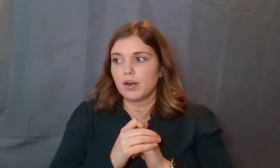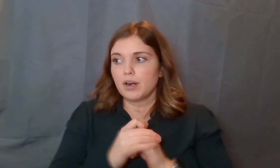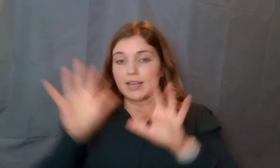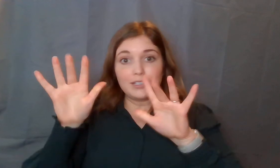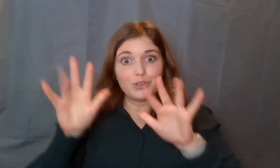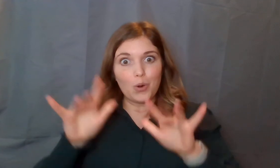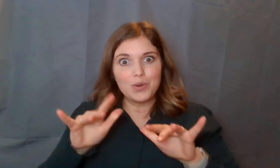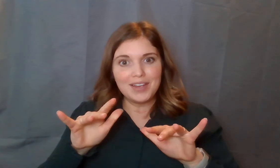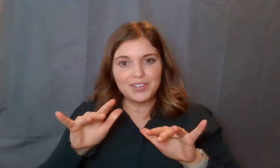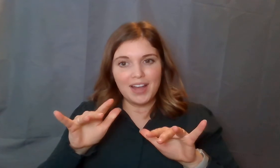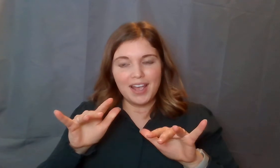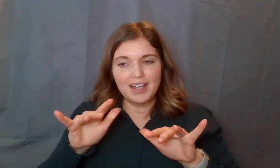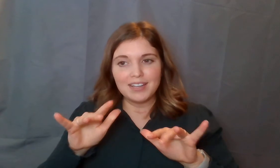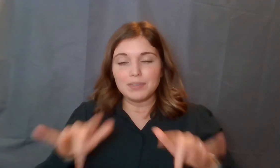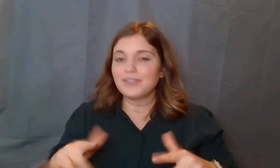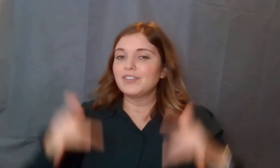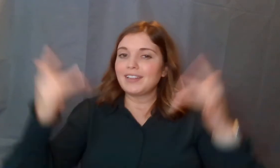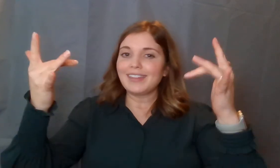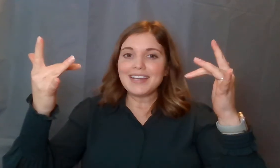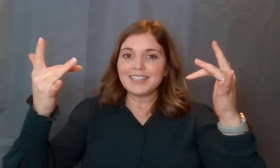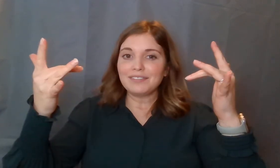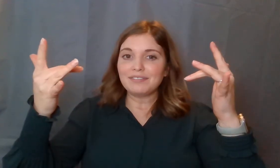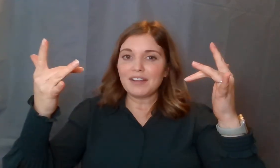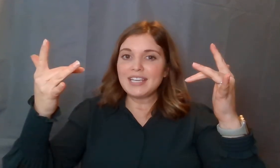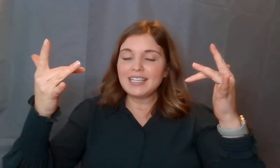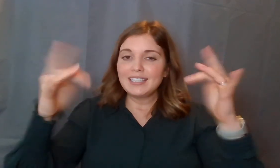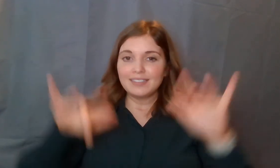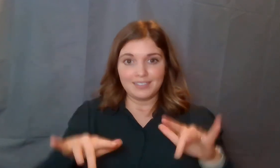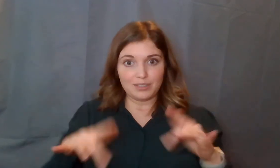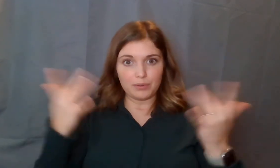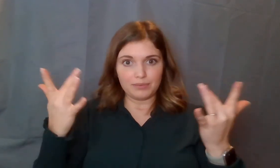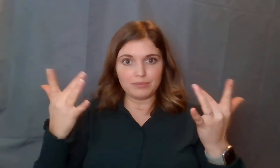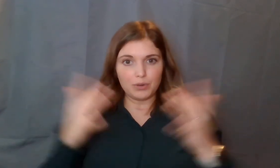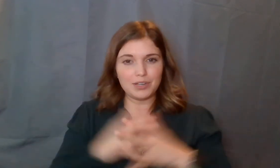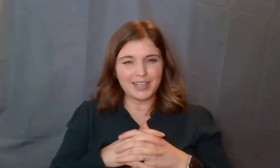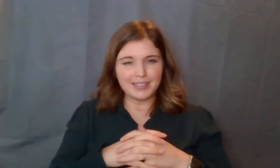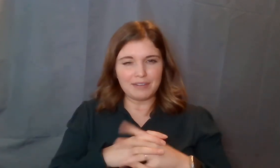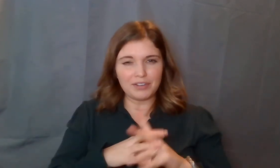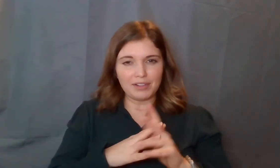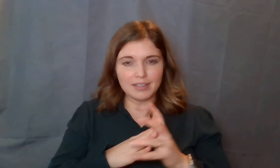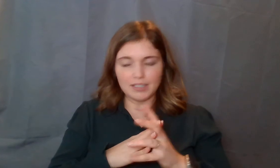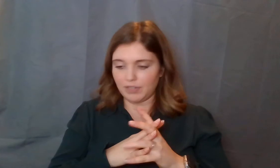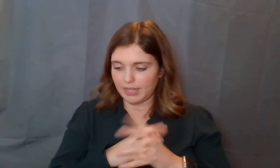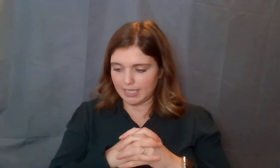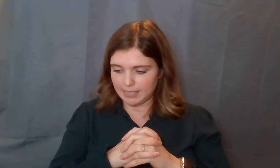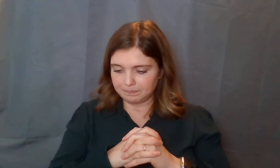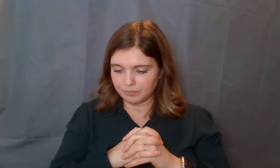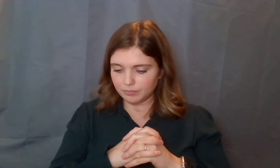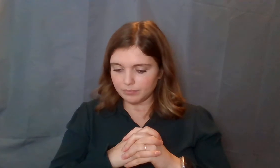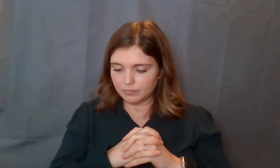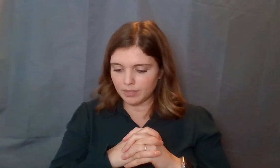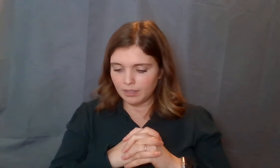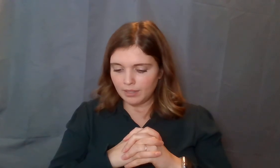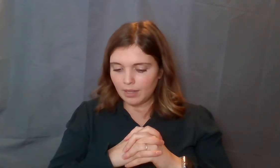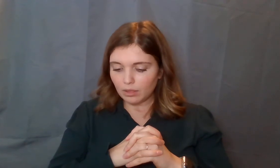or it snowed yesterday and it was light and fluffy. So you can use that sign for a lot of different things.